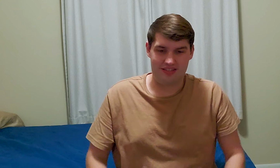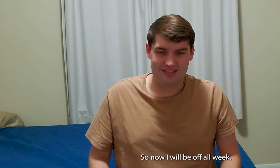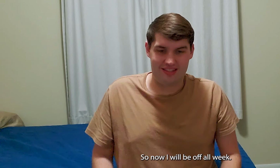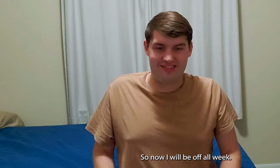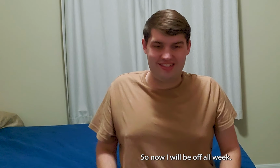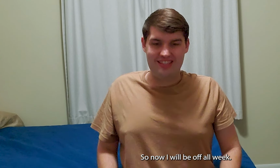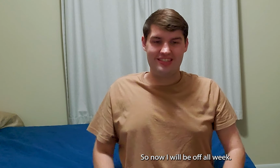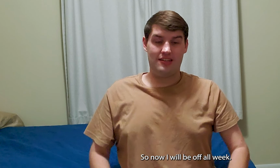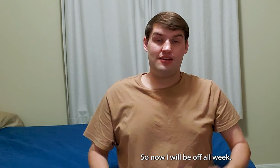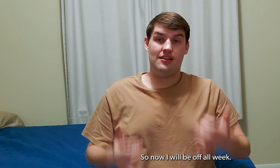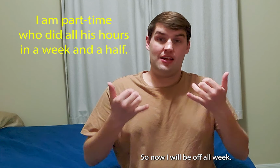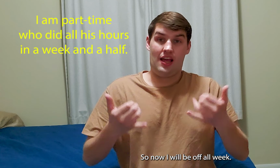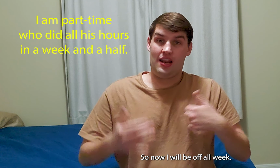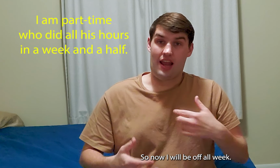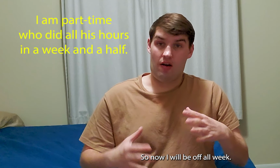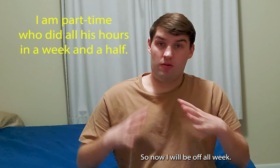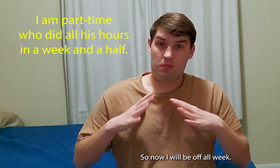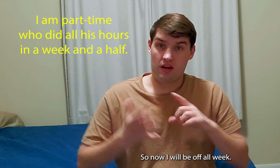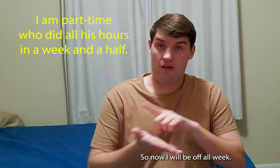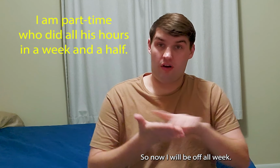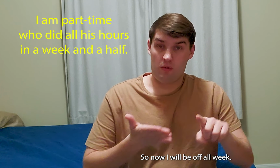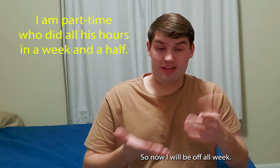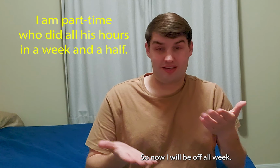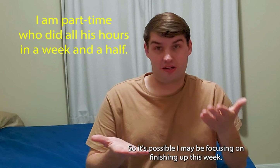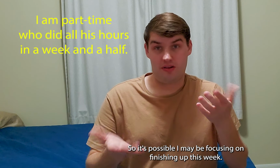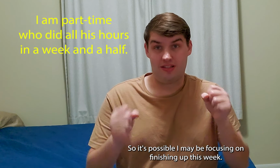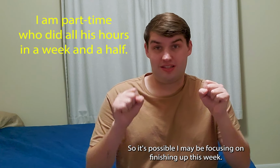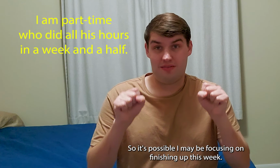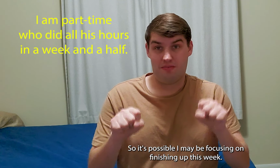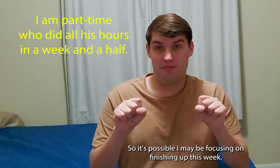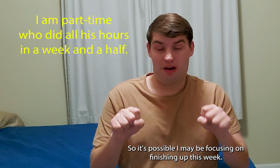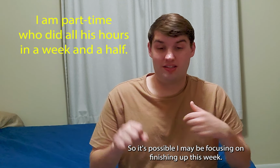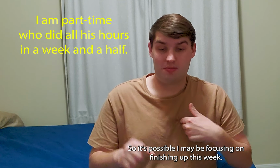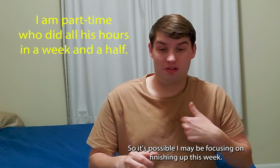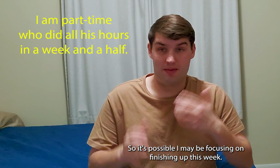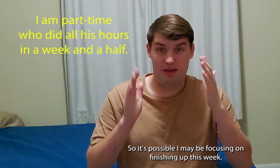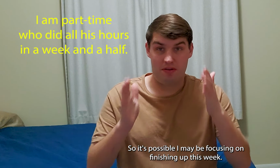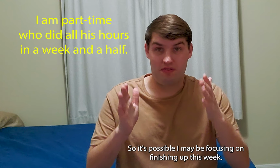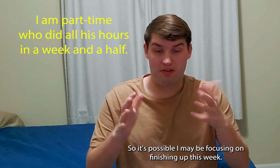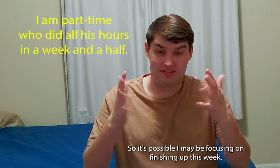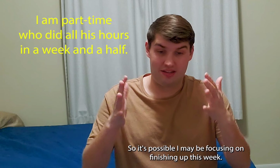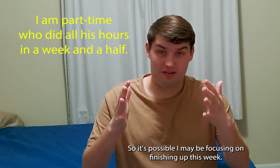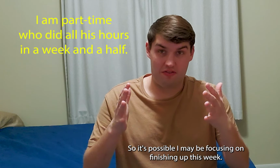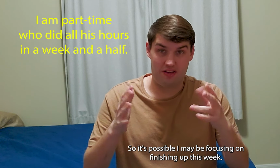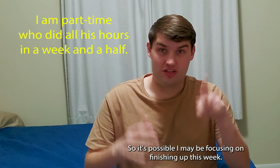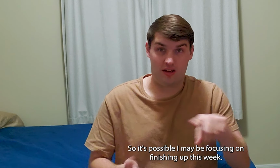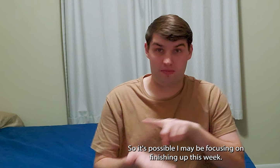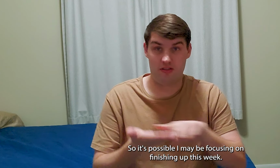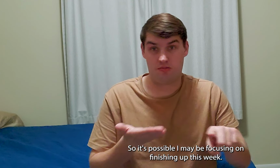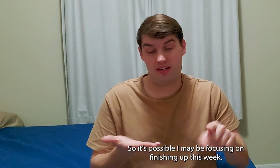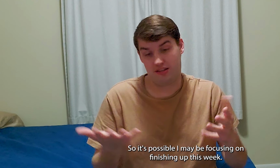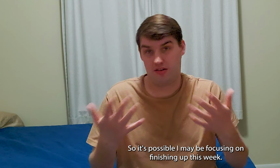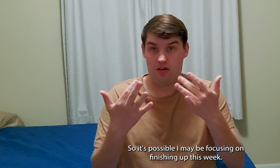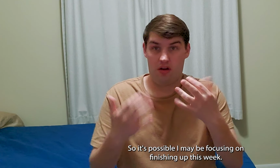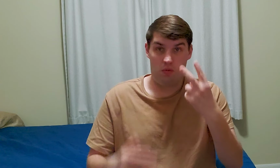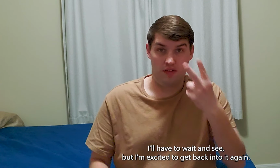so now I will be off all week, so it's possible I may be focusing on finishing up this week. We'll have to